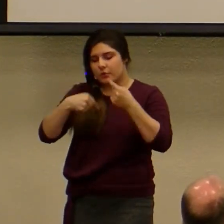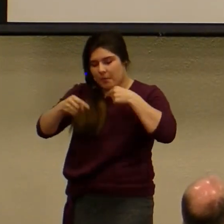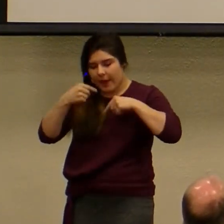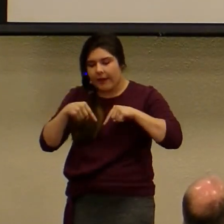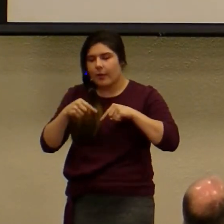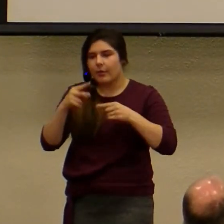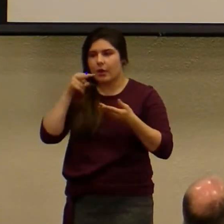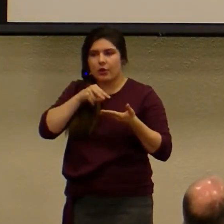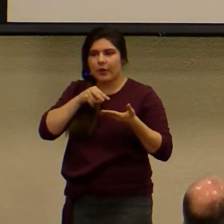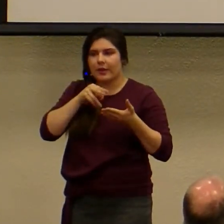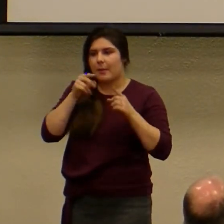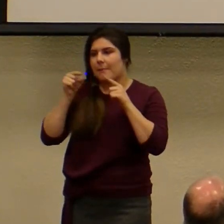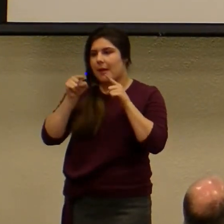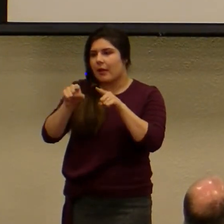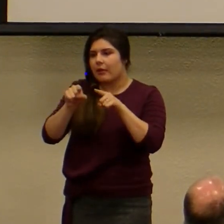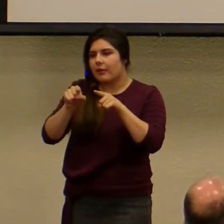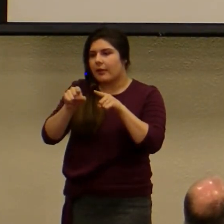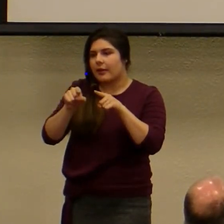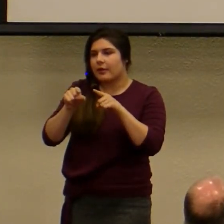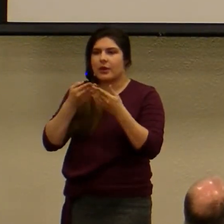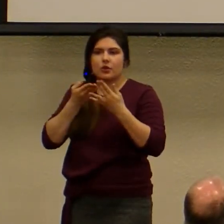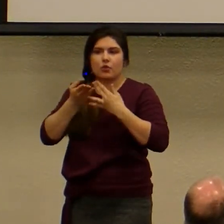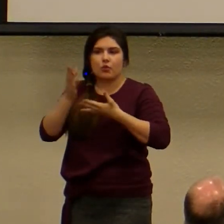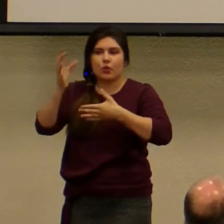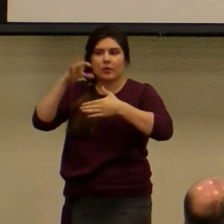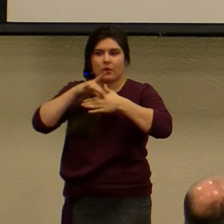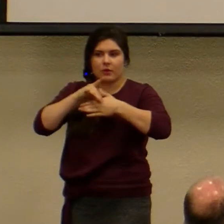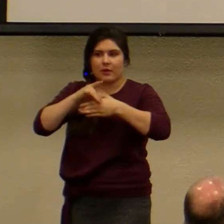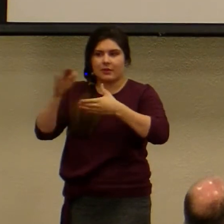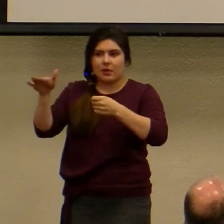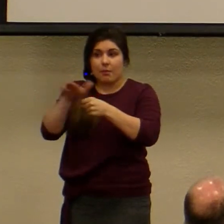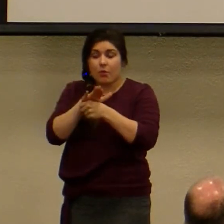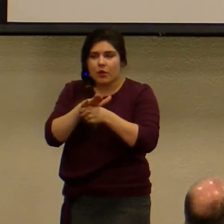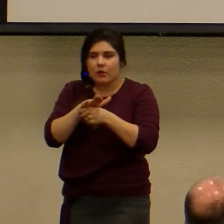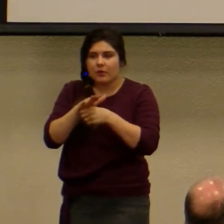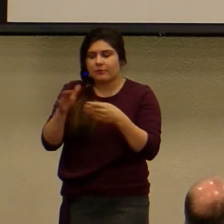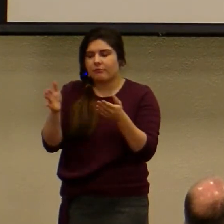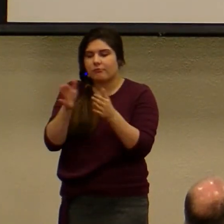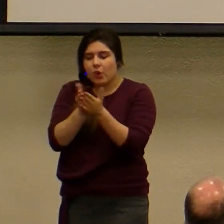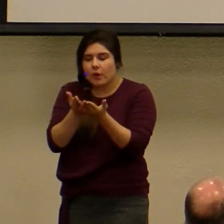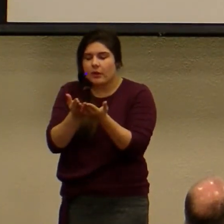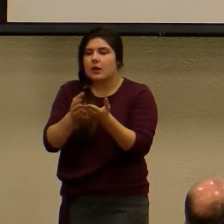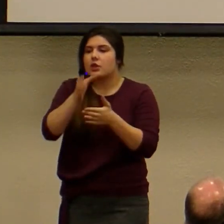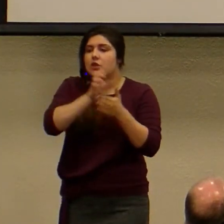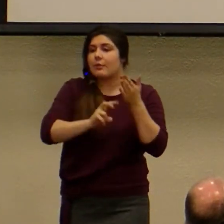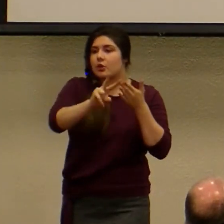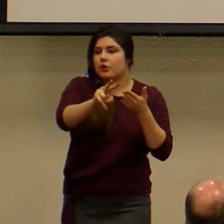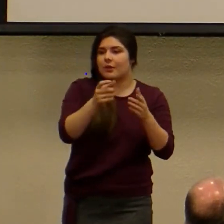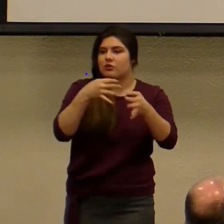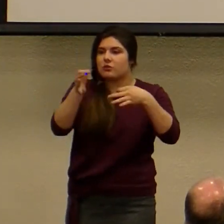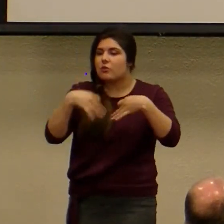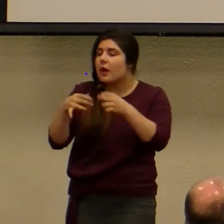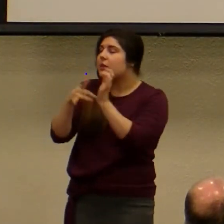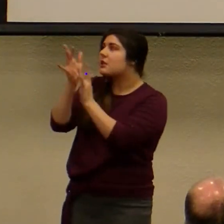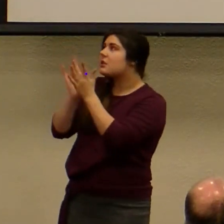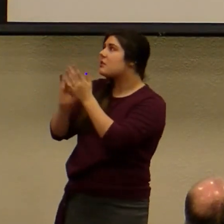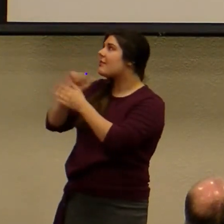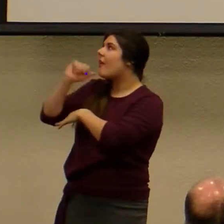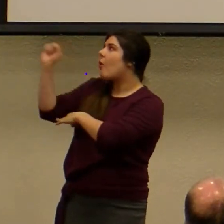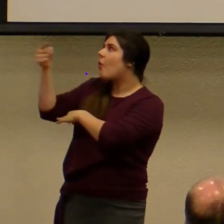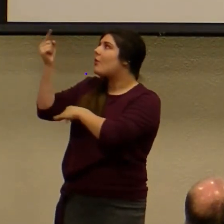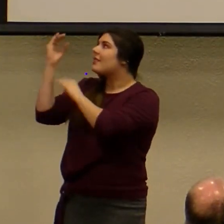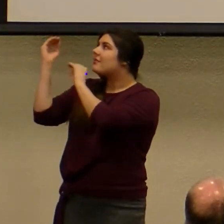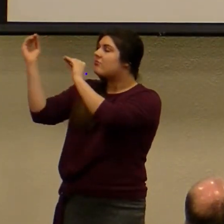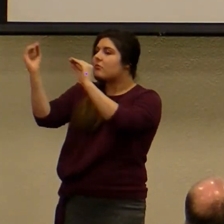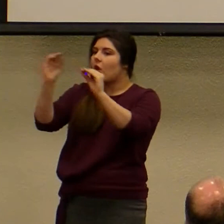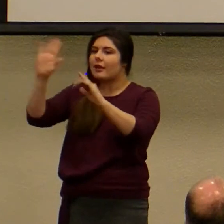look at the parallelisms that's all the way through the text, you will remember coming out of chapter 2, he describes Jesus, who not only taught in